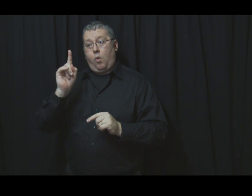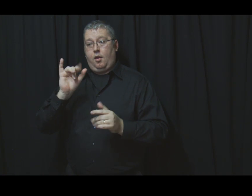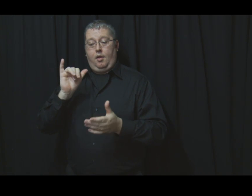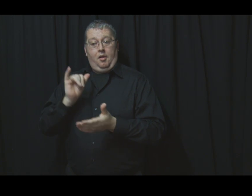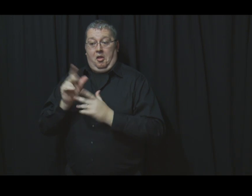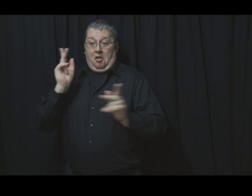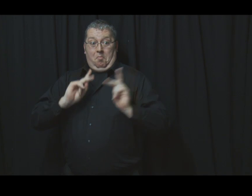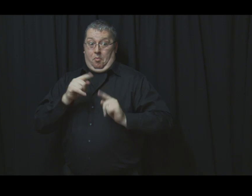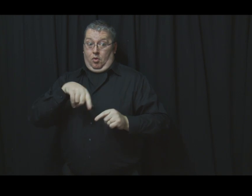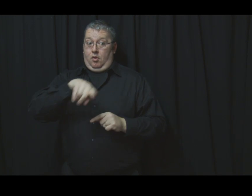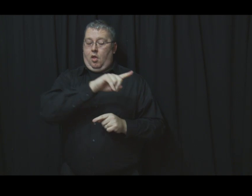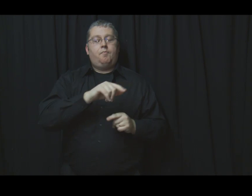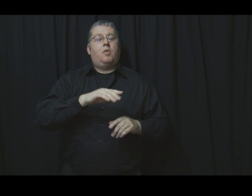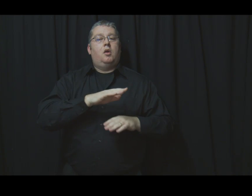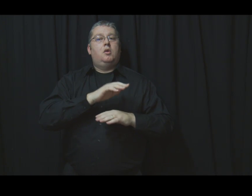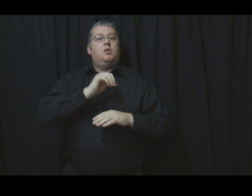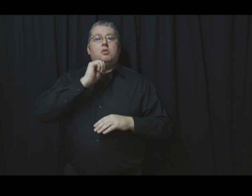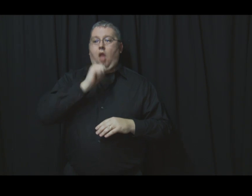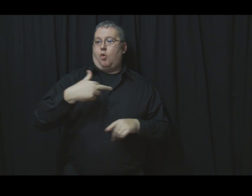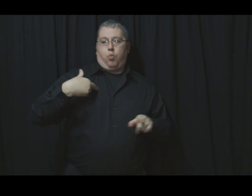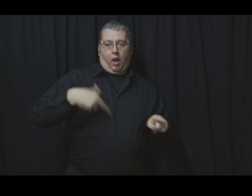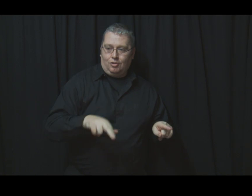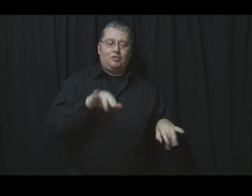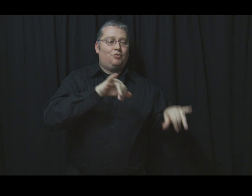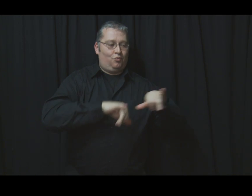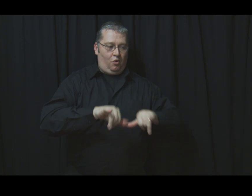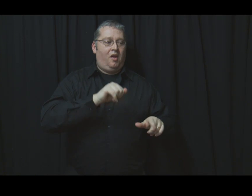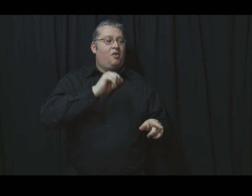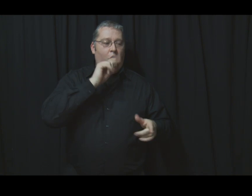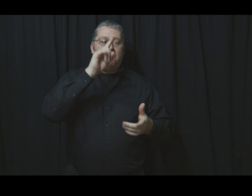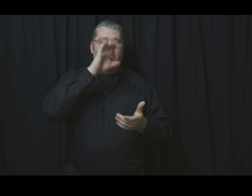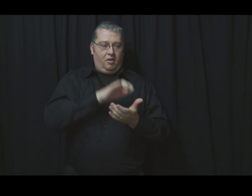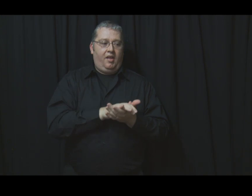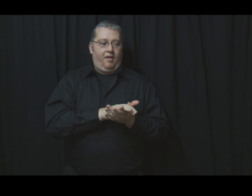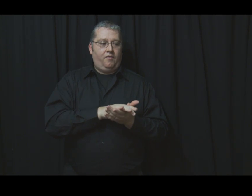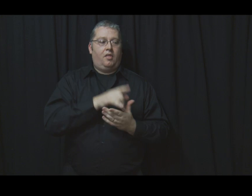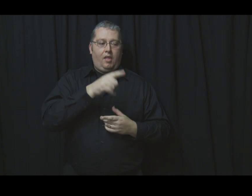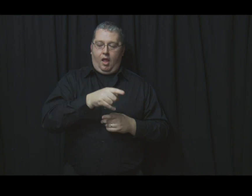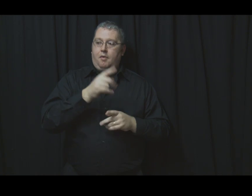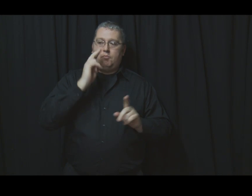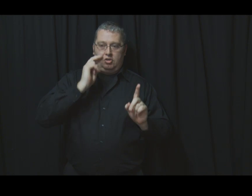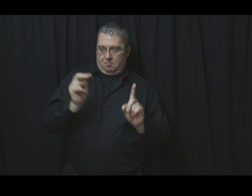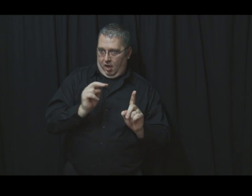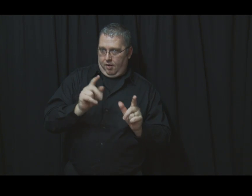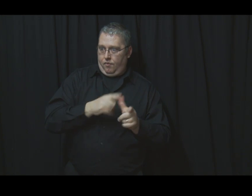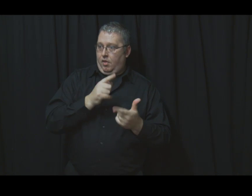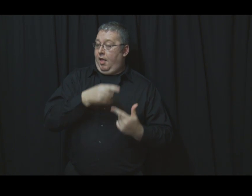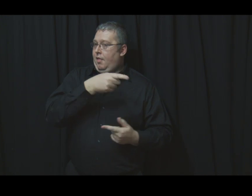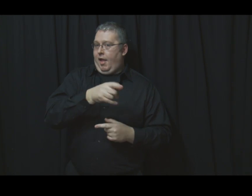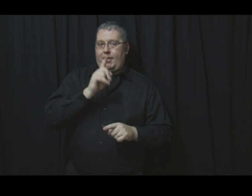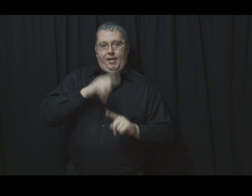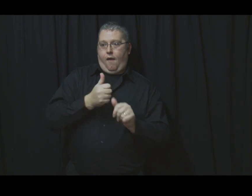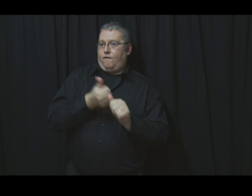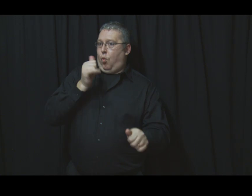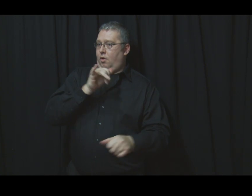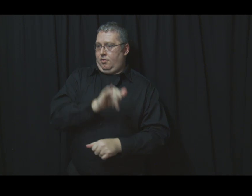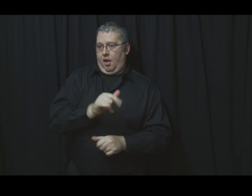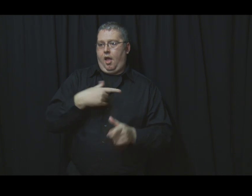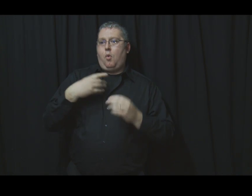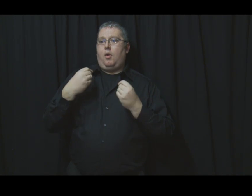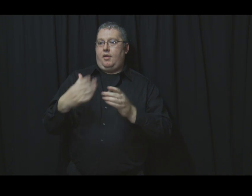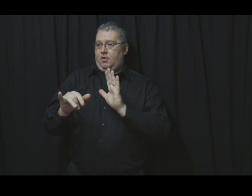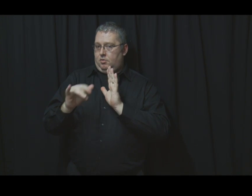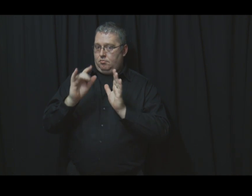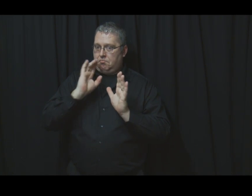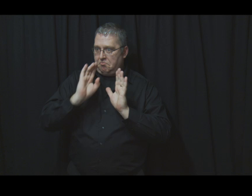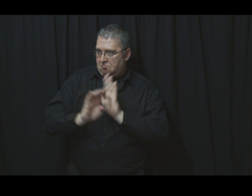doing this because they don't want to admit that there's a belief aspect to what they're saying, and there is, and they can't get away from it. Let me illustrate this with a